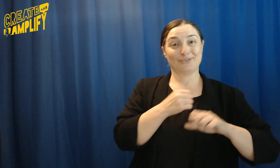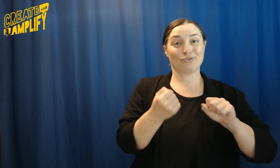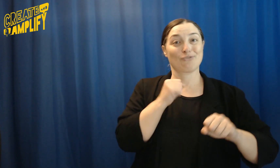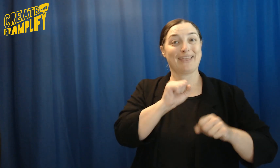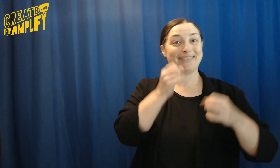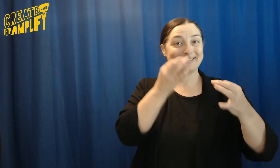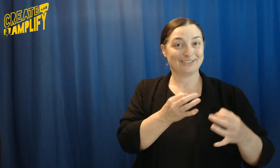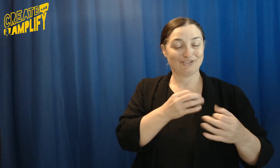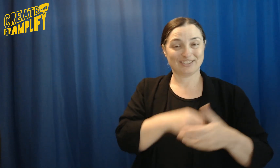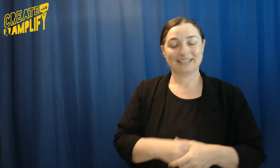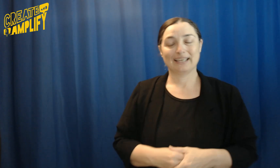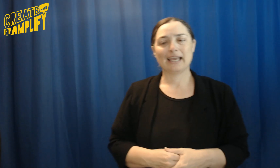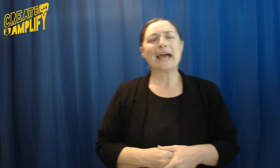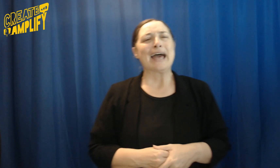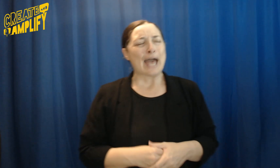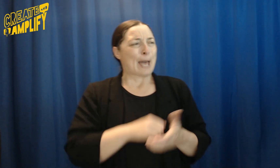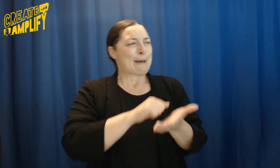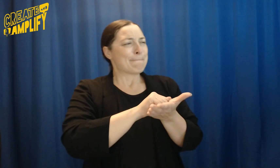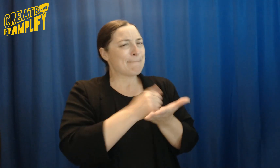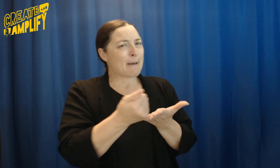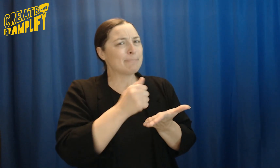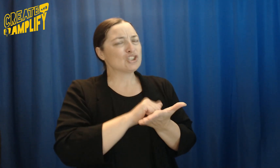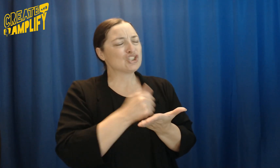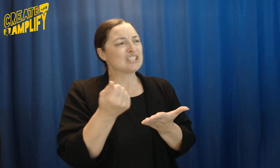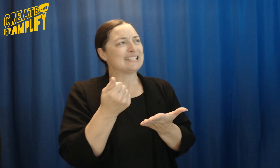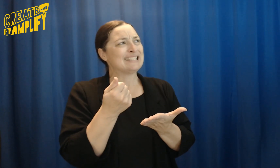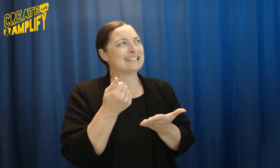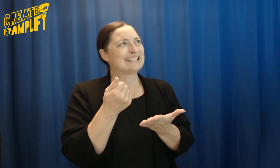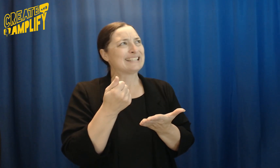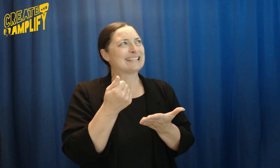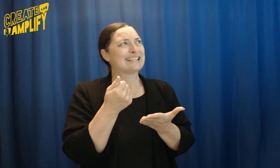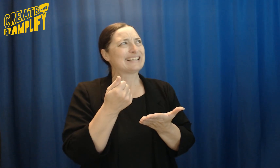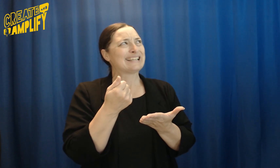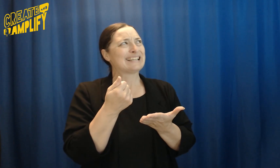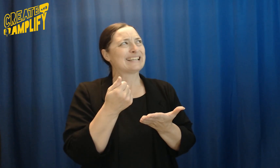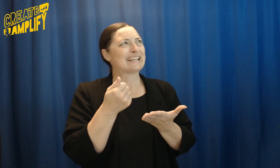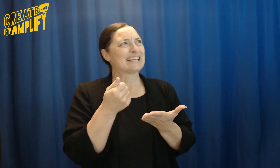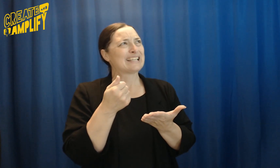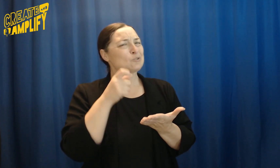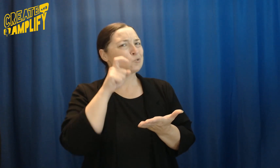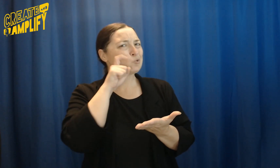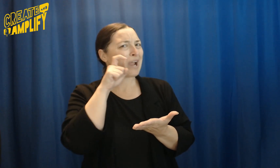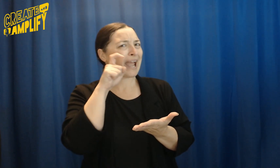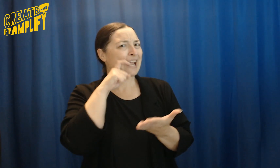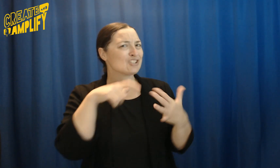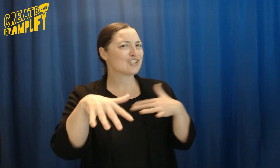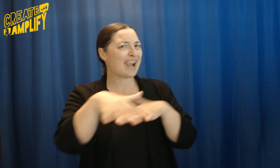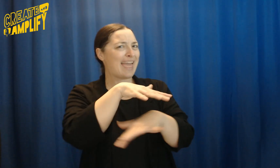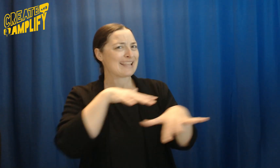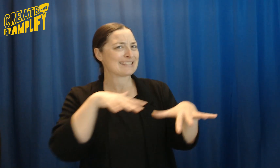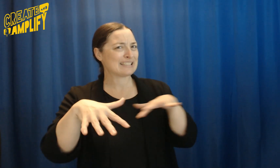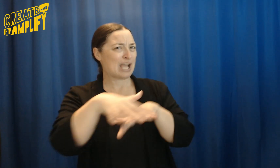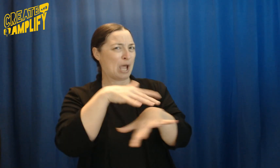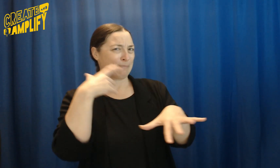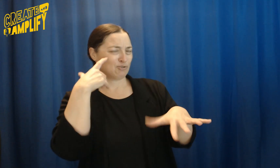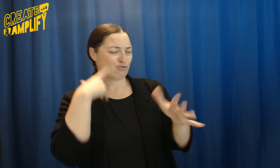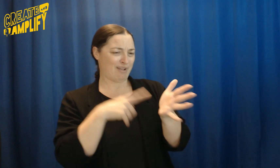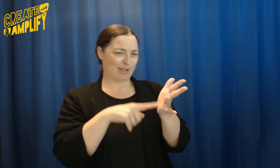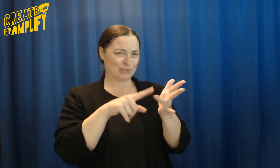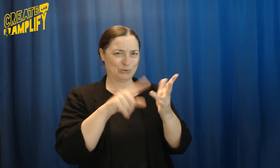Yeah, publishing's it's a really strange landscape that I'm still trying to get to know and understand. I make it